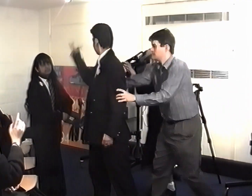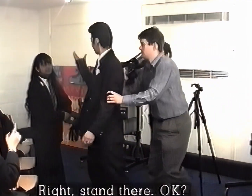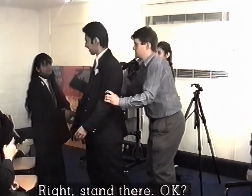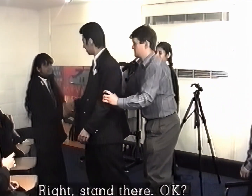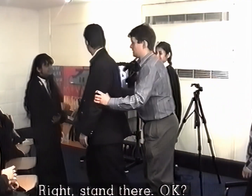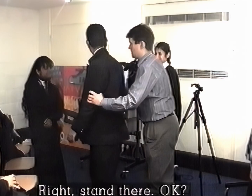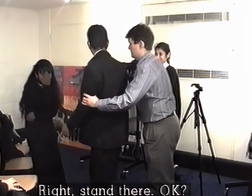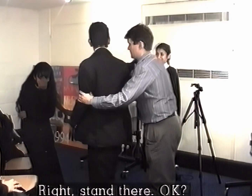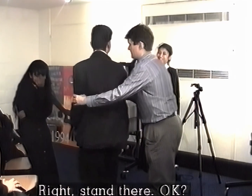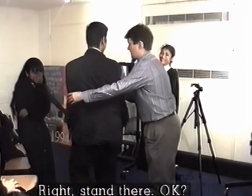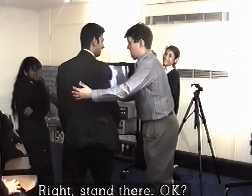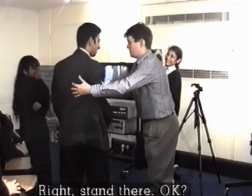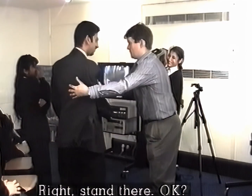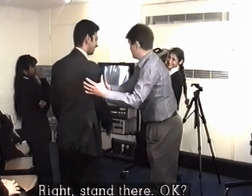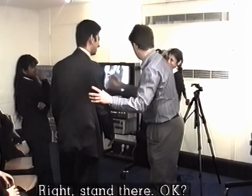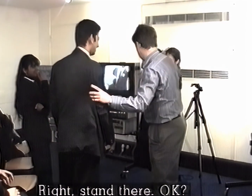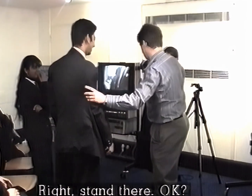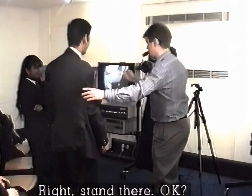Right, stand there, okay?